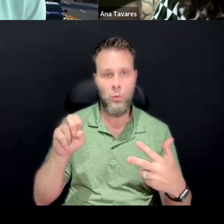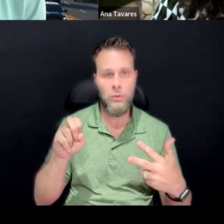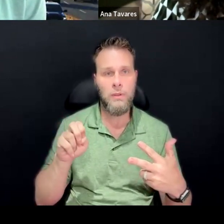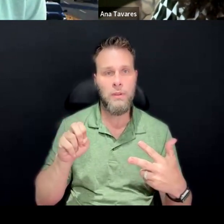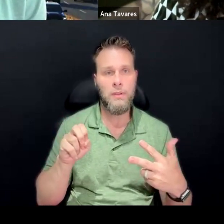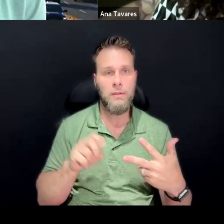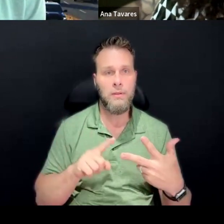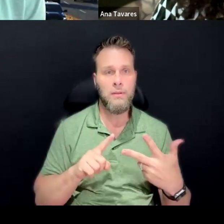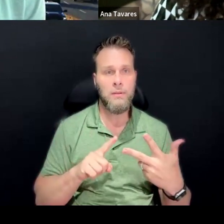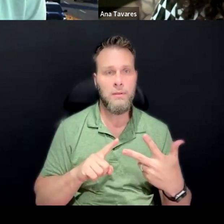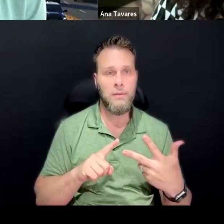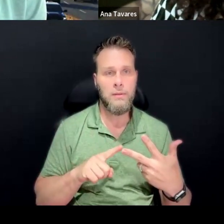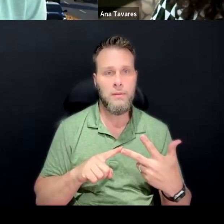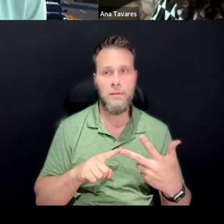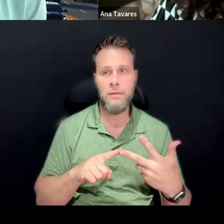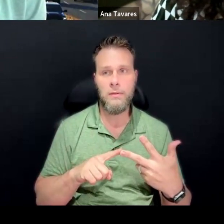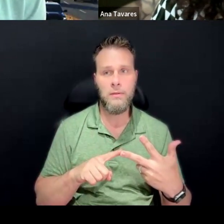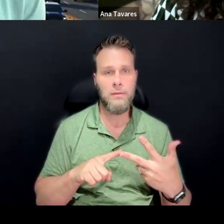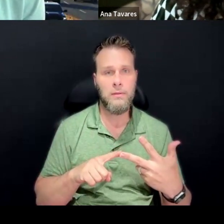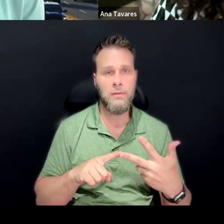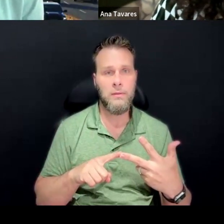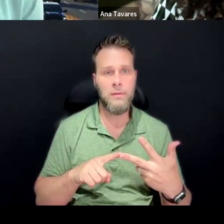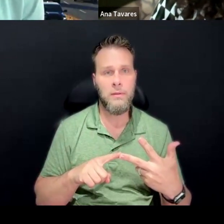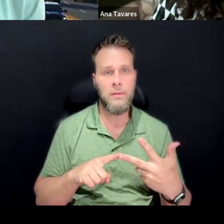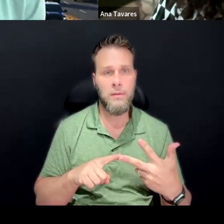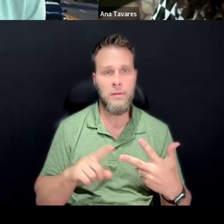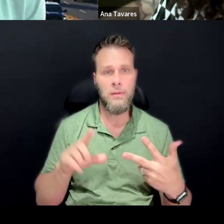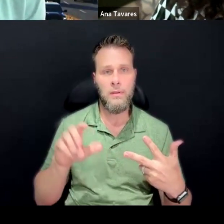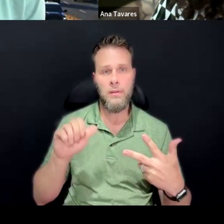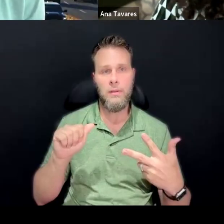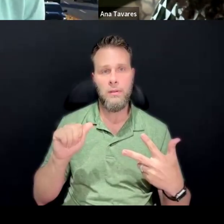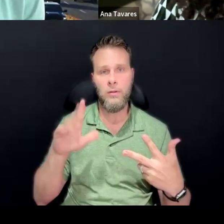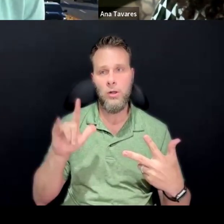So Nadine, if you are available to ask your question,